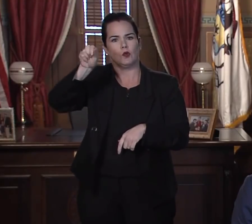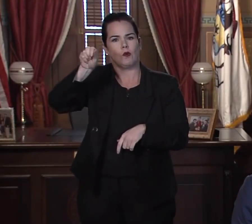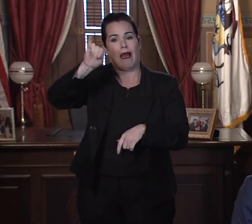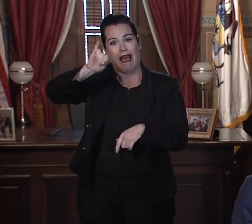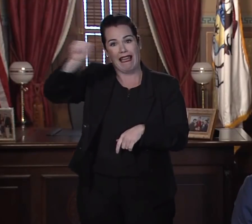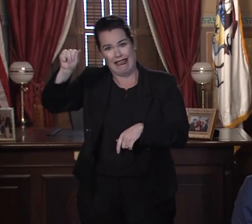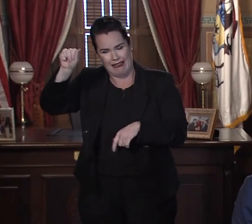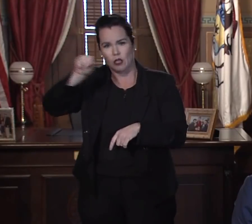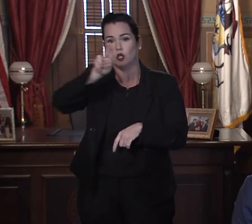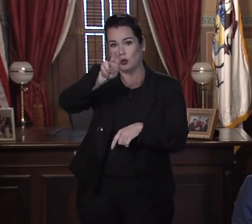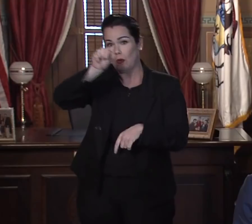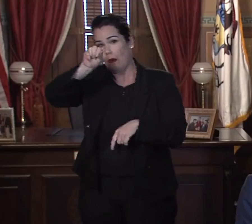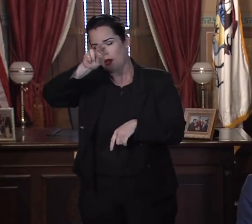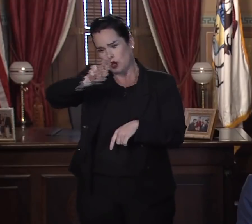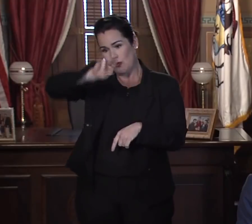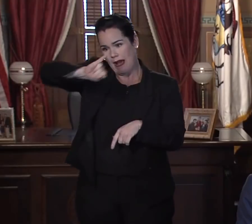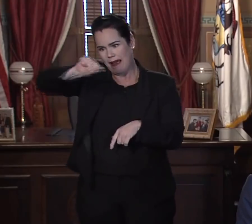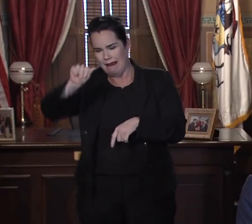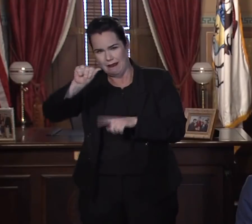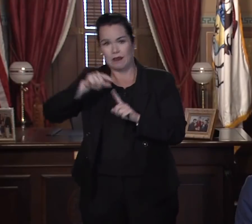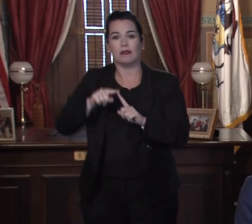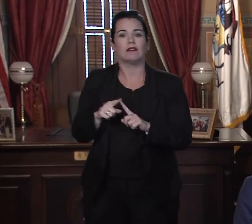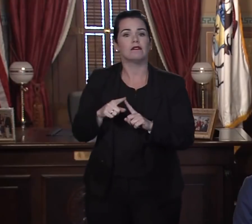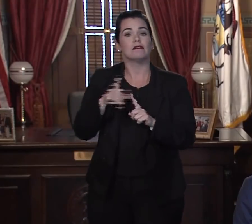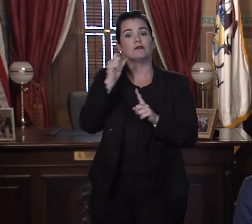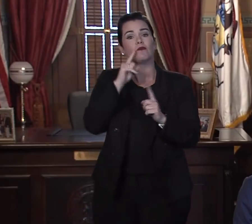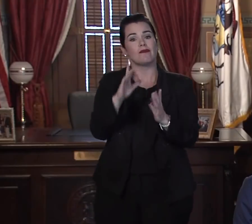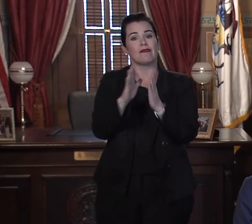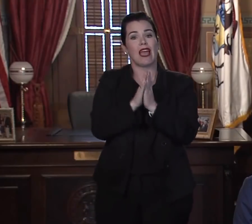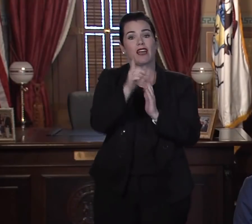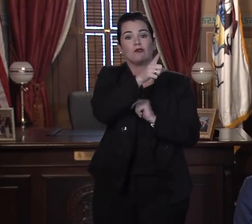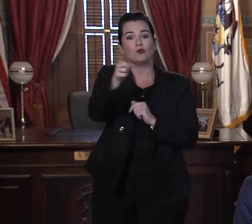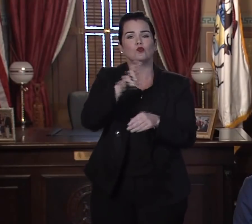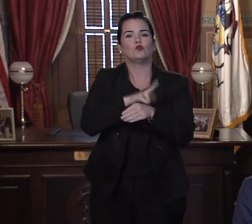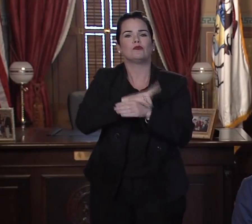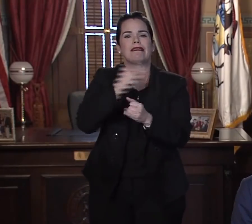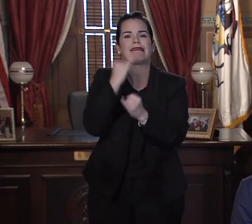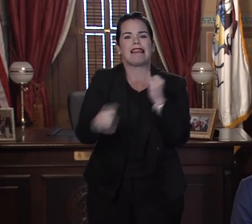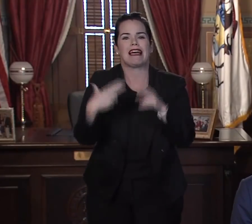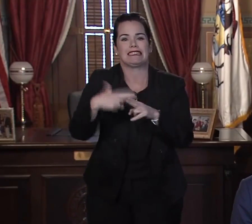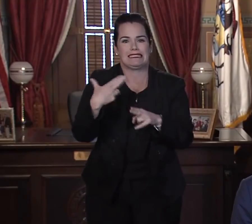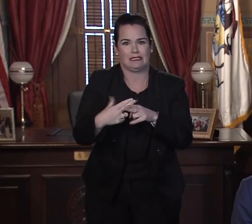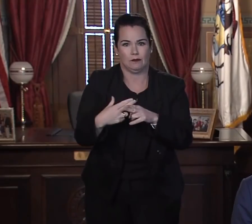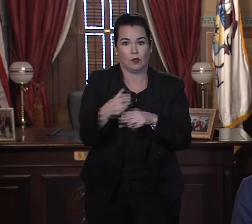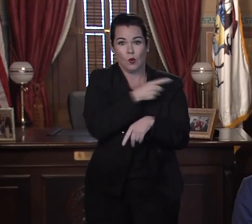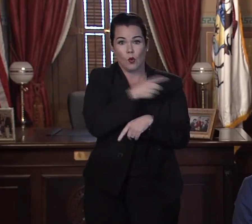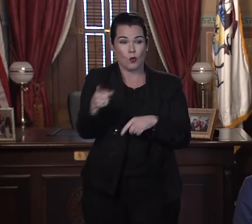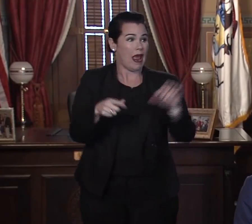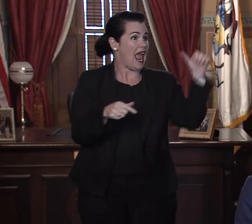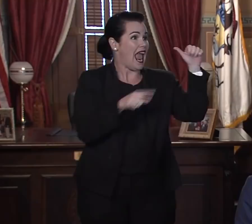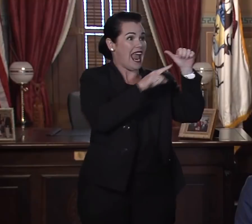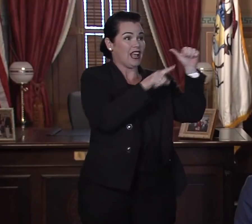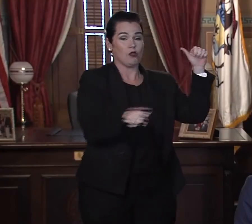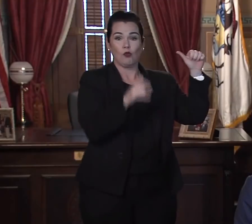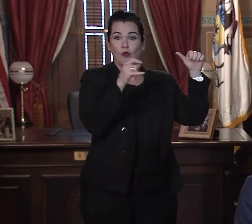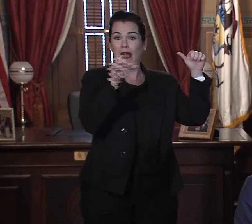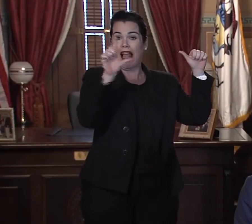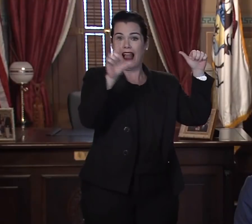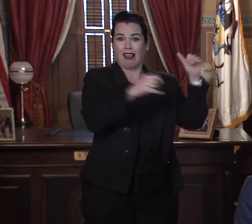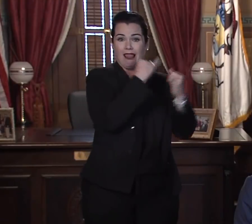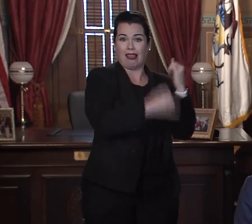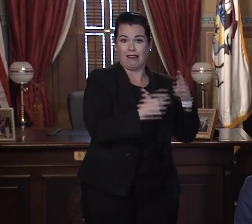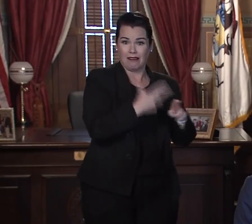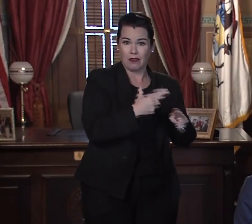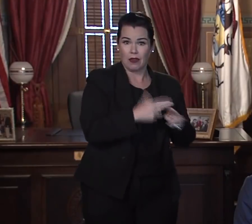the traffic that we've seen, we've asked individuals to file by last name. Those with the last name starting with A through L on